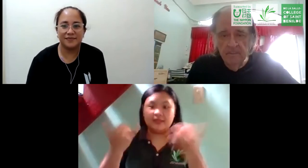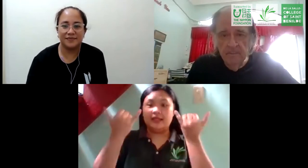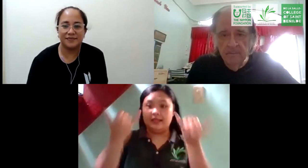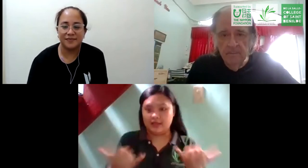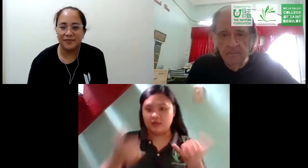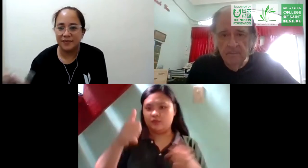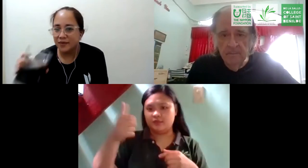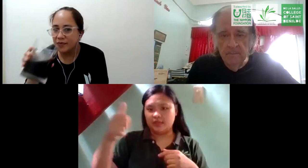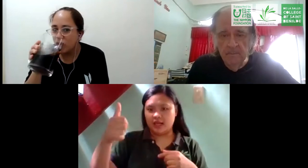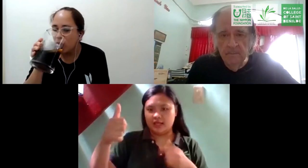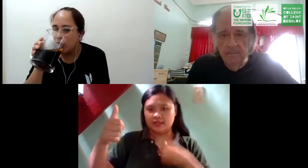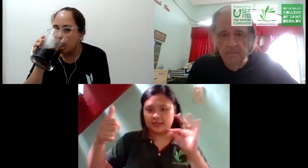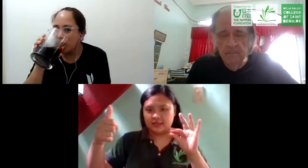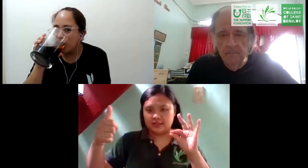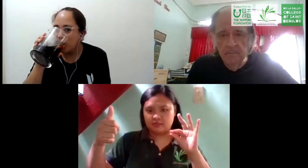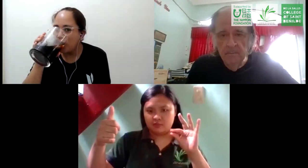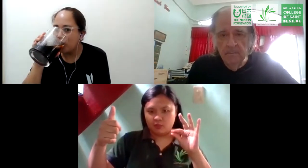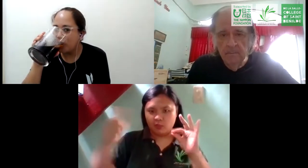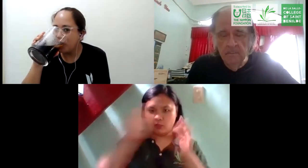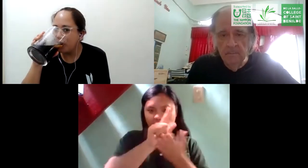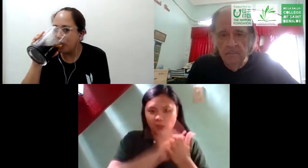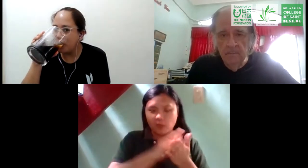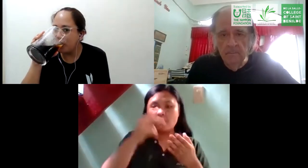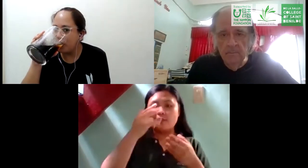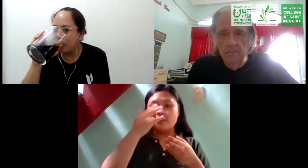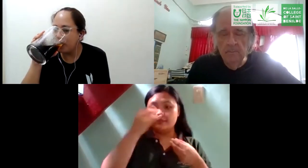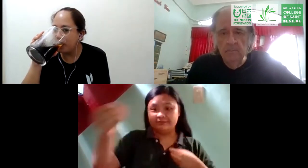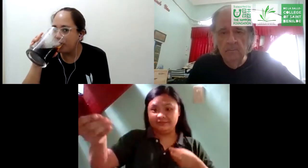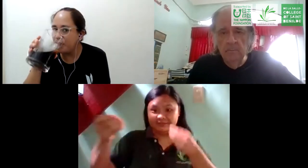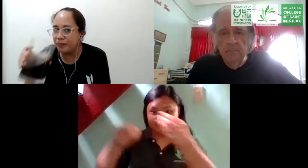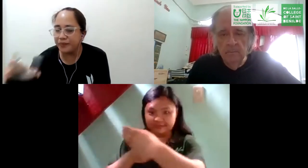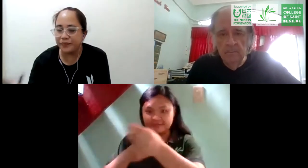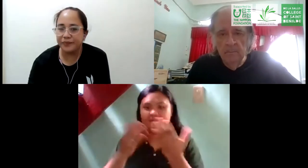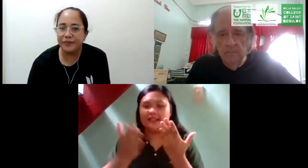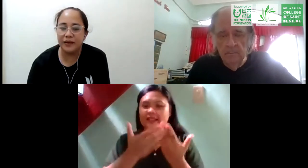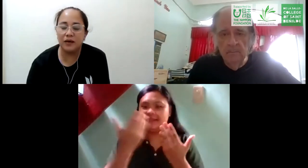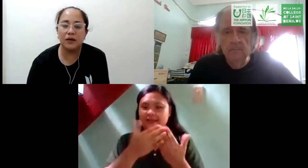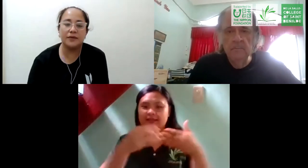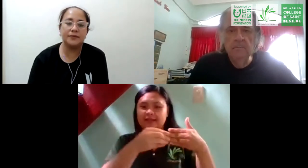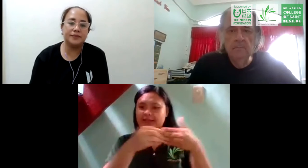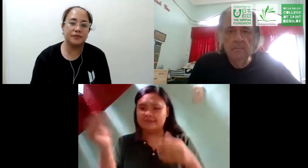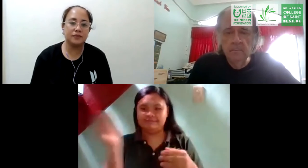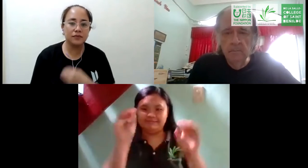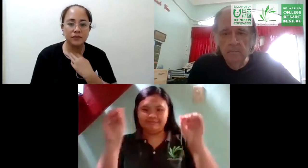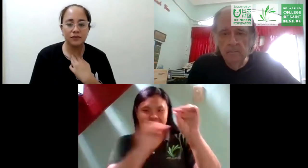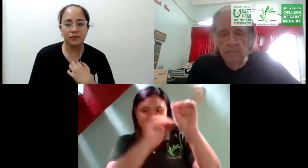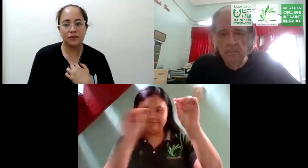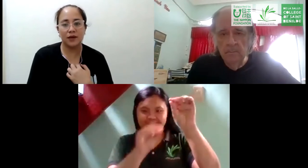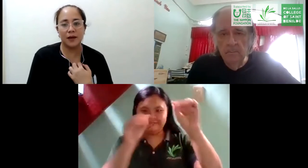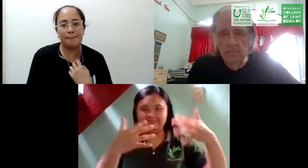well, 2 to 8 is done, and now we're focusing on 10 and 9. We exchanged with Nat's group,